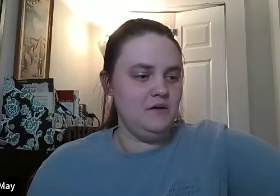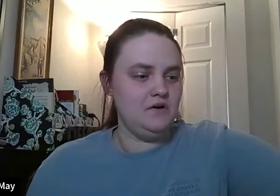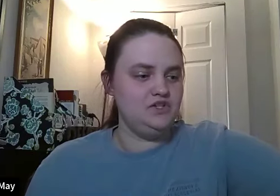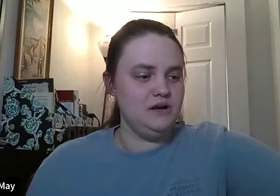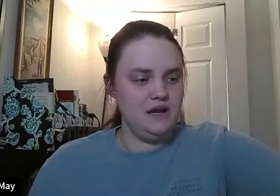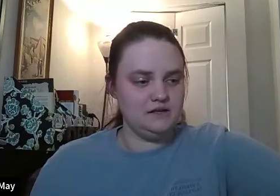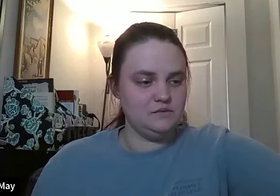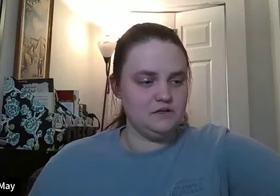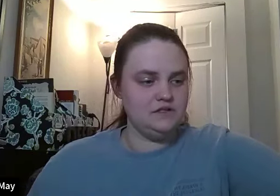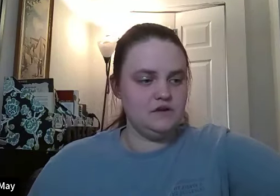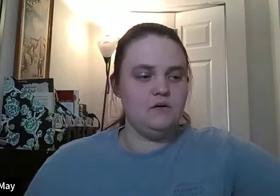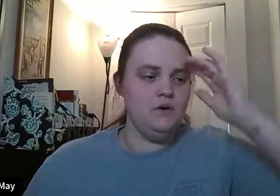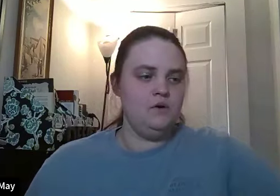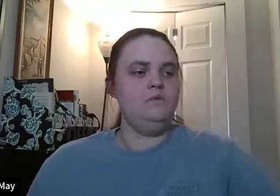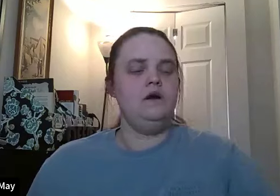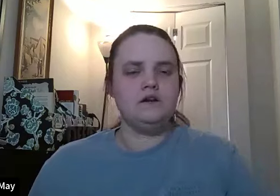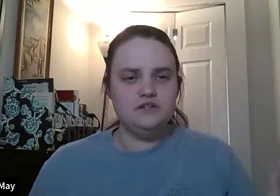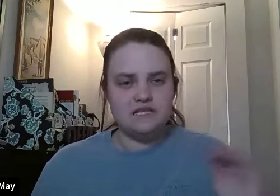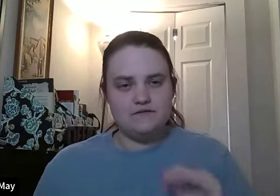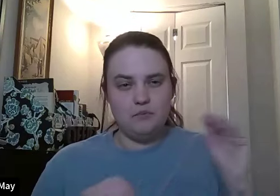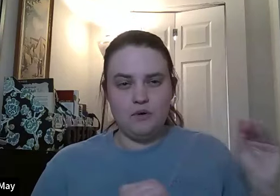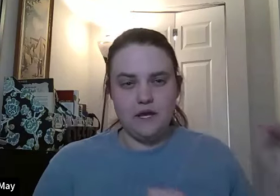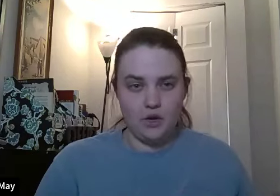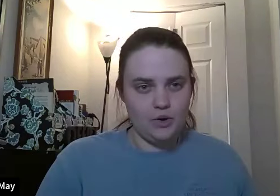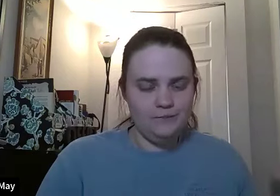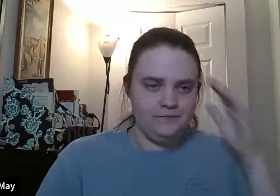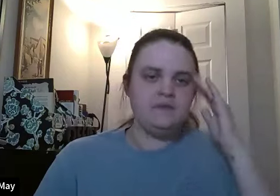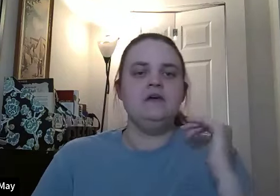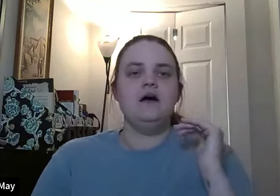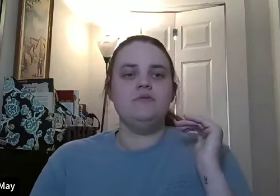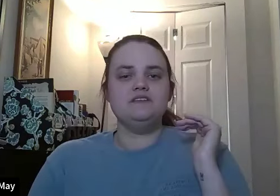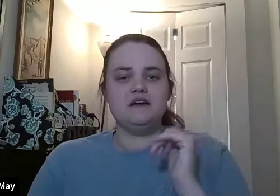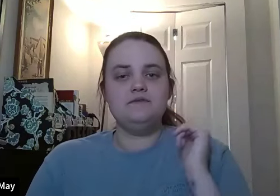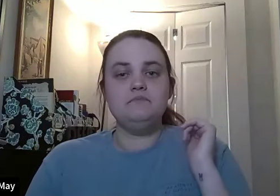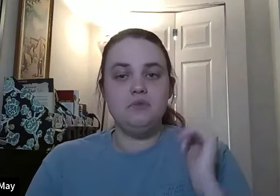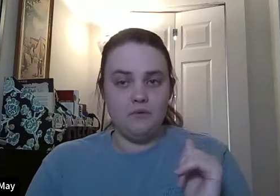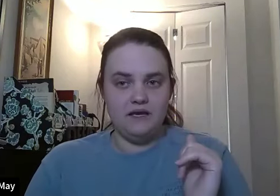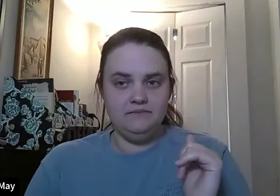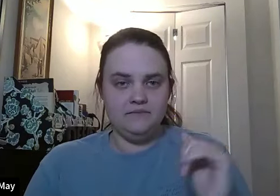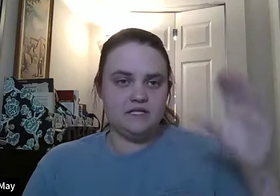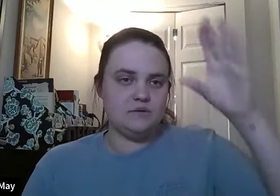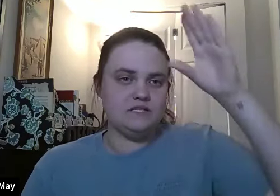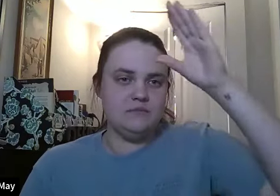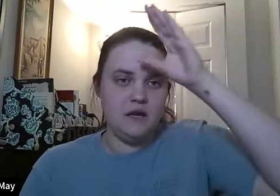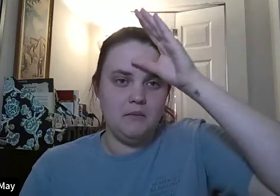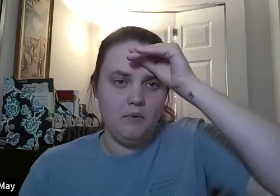Now on to our next one. So we are going to do the sign for boy and girl. The sign for boy is going to be